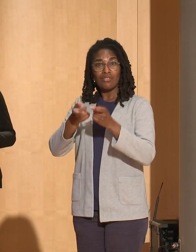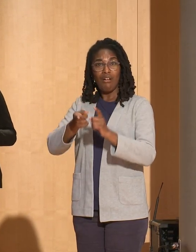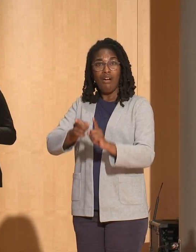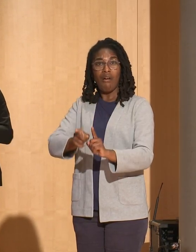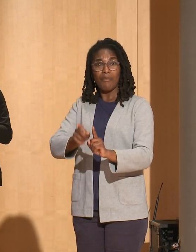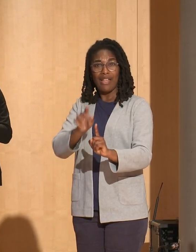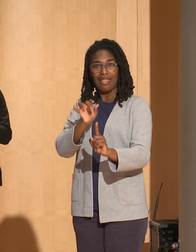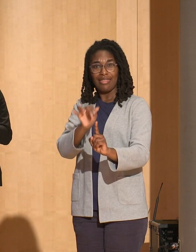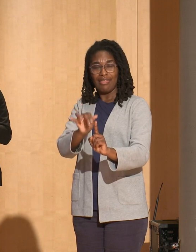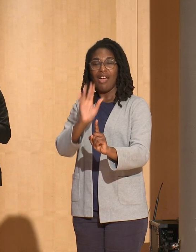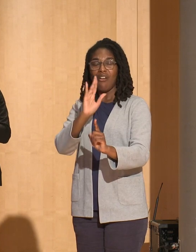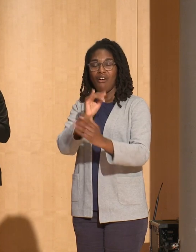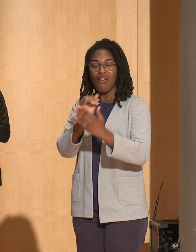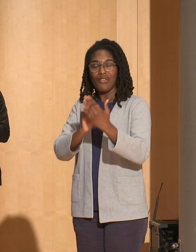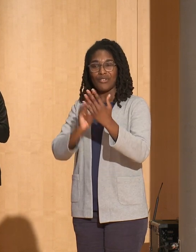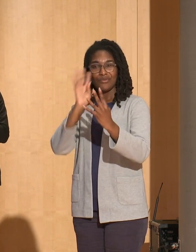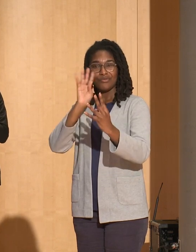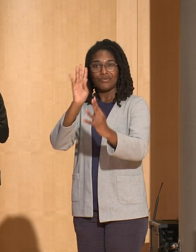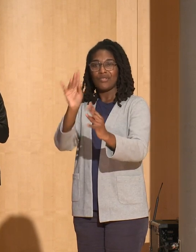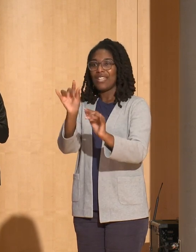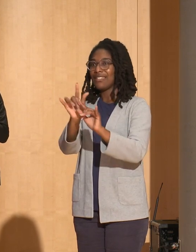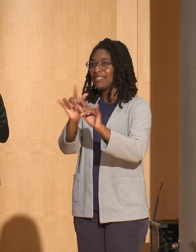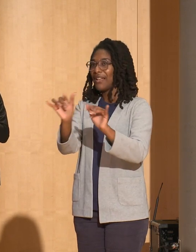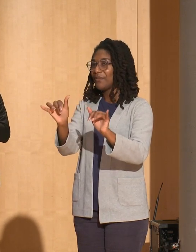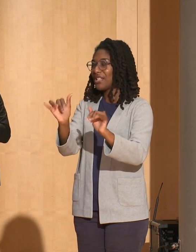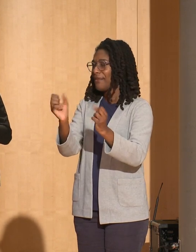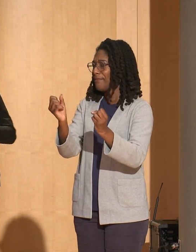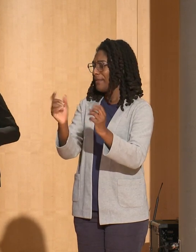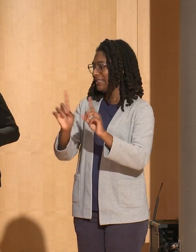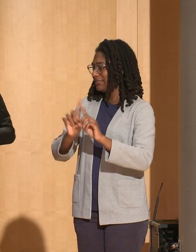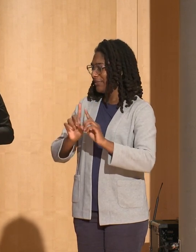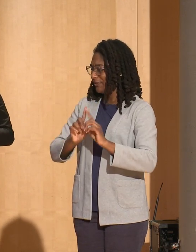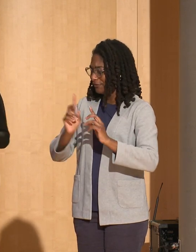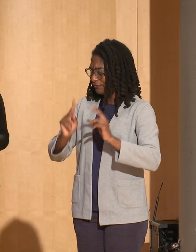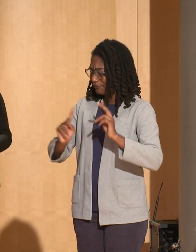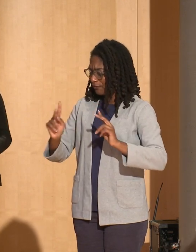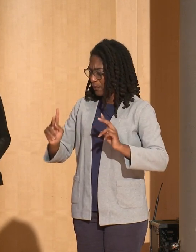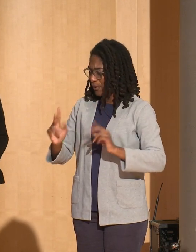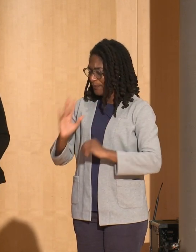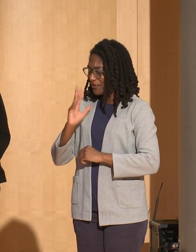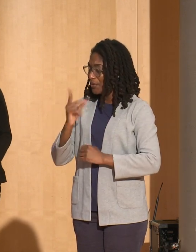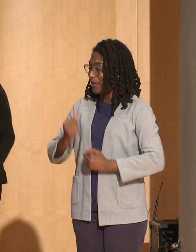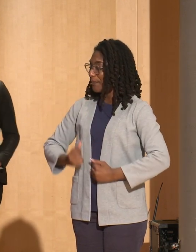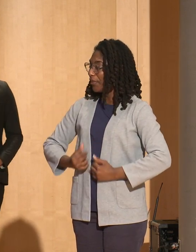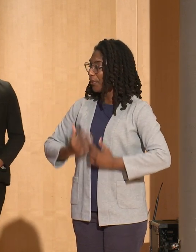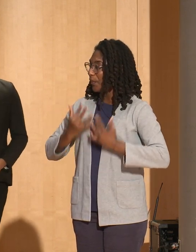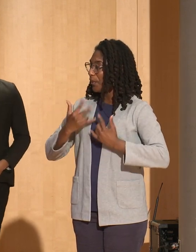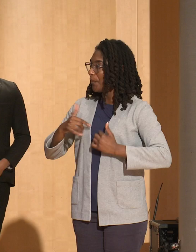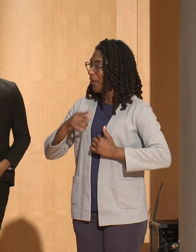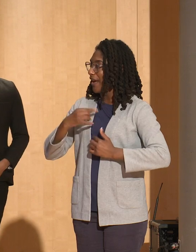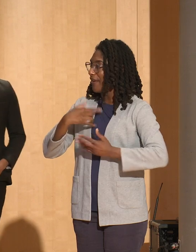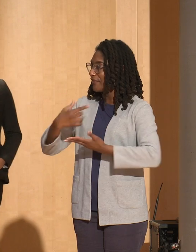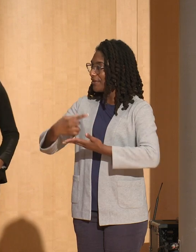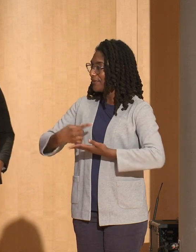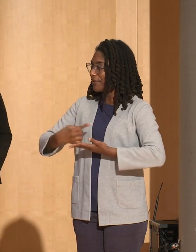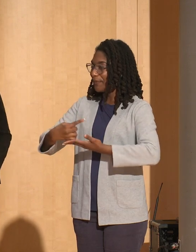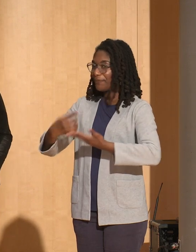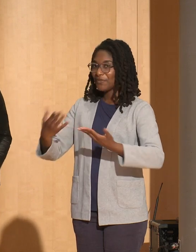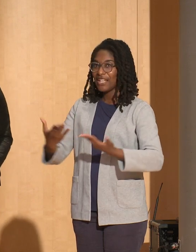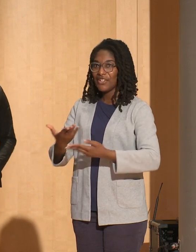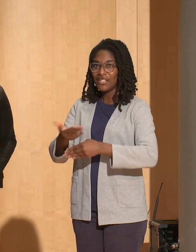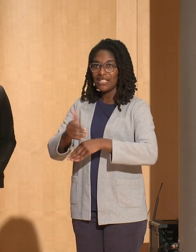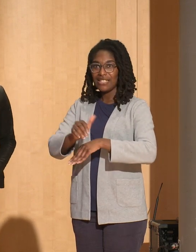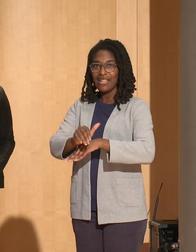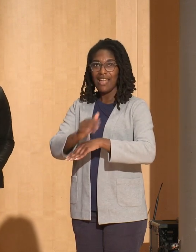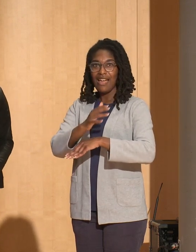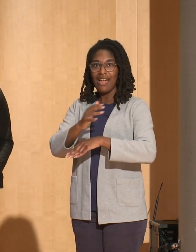exists, art will be created in its many various forms. So I'm thrilled that we're having this conversation here this